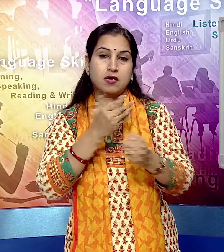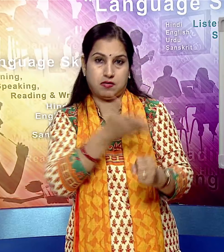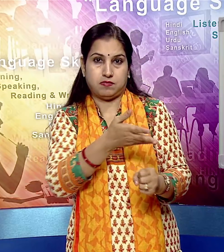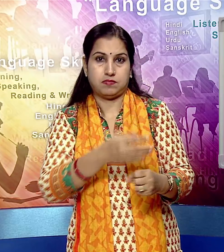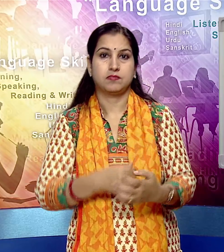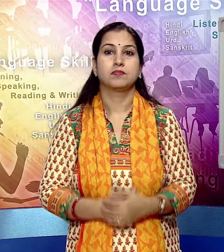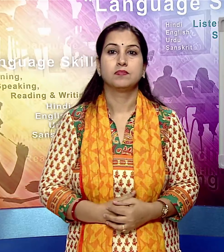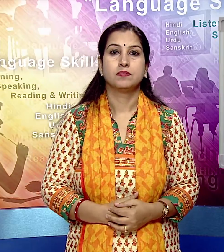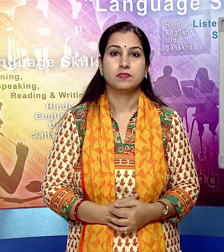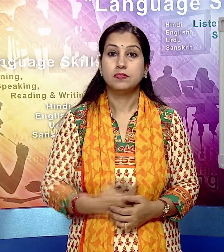Baking,